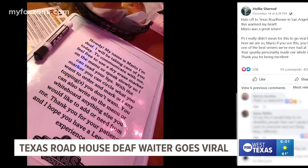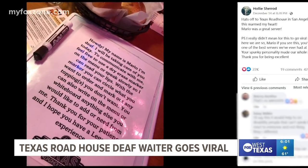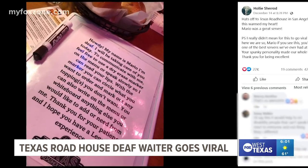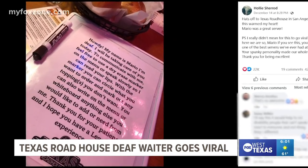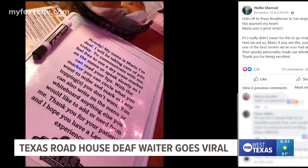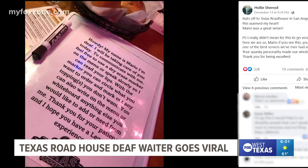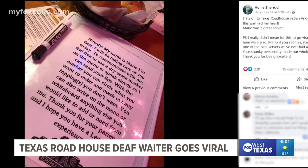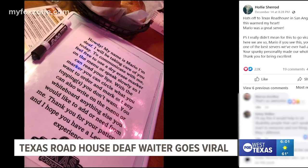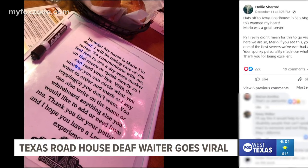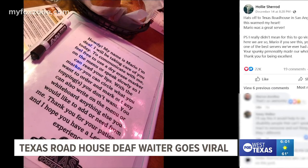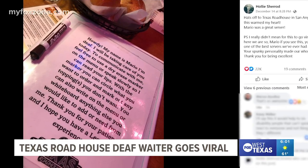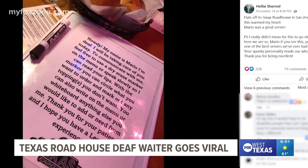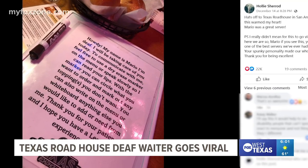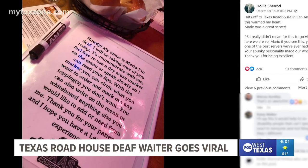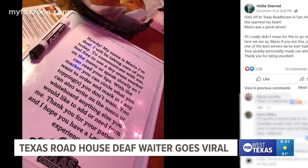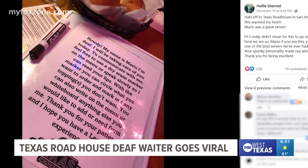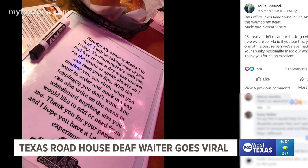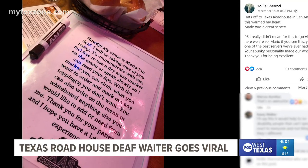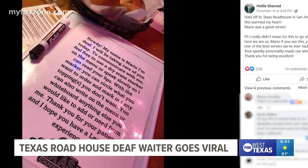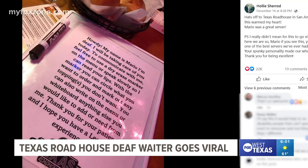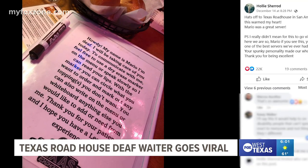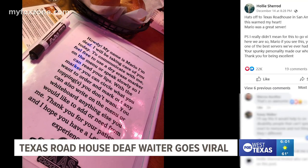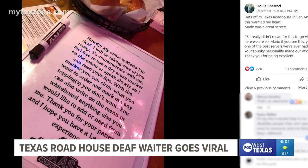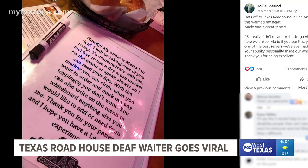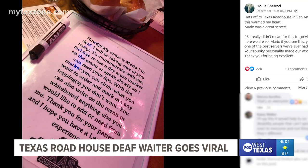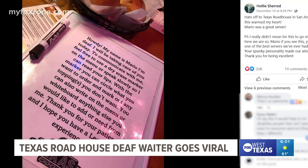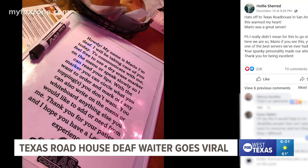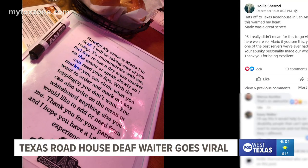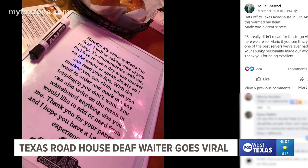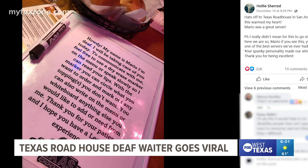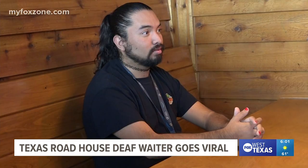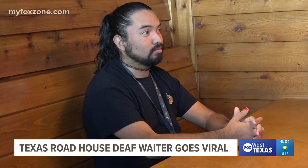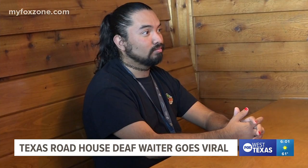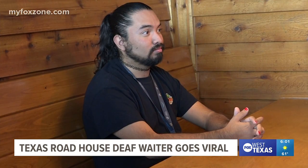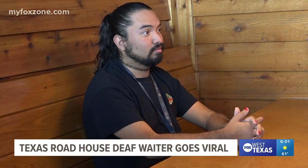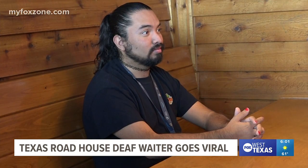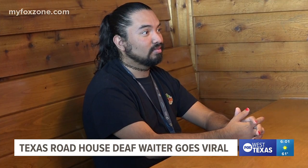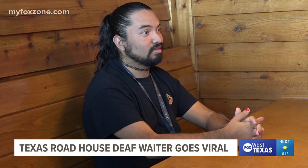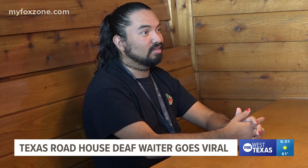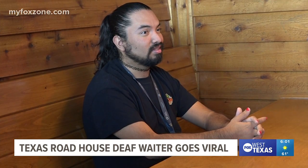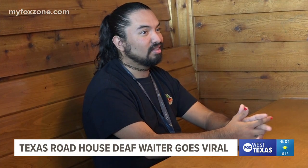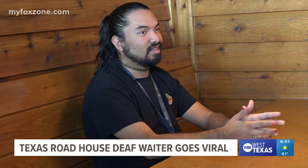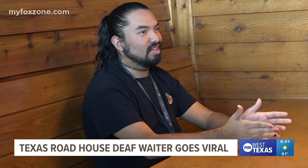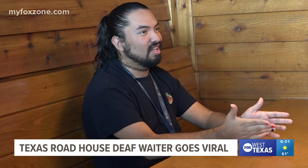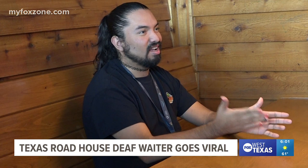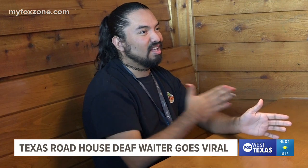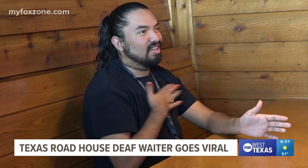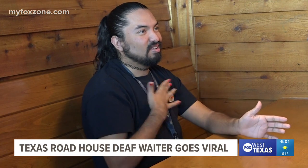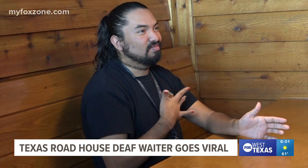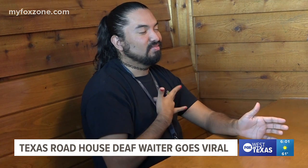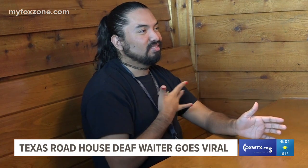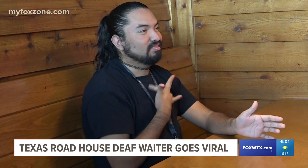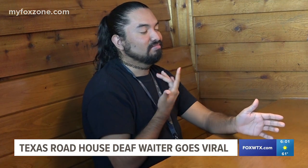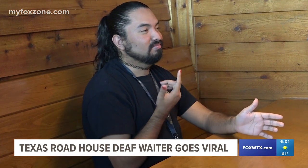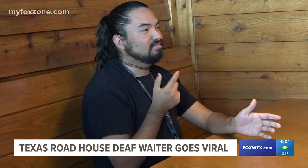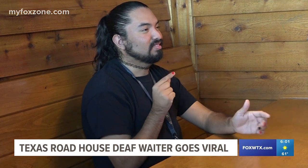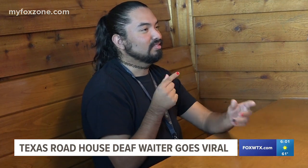Mario and I'm deaf. I will be taking care of you today. I met up with Mario Briseño, the waiter behind that message, and with the help of